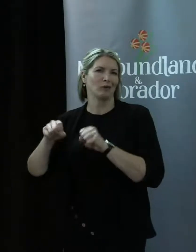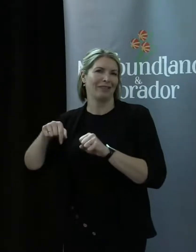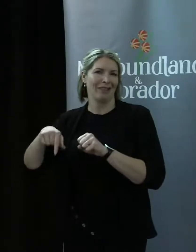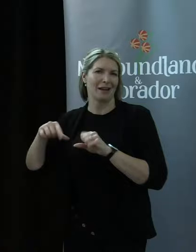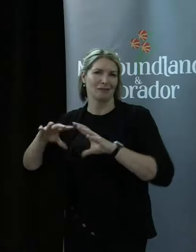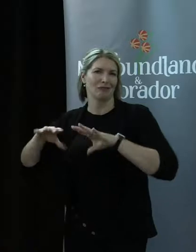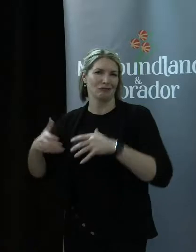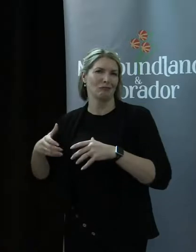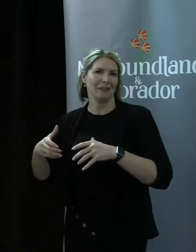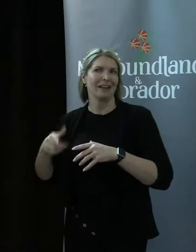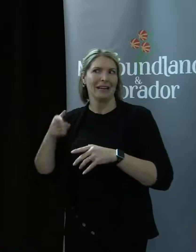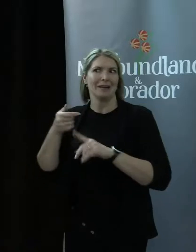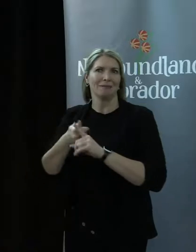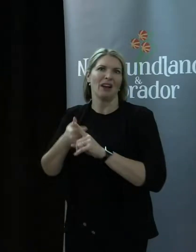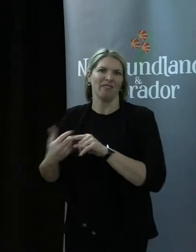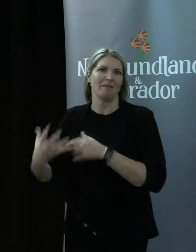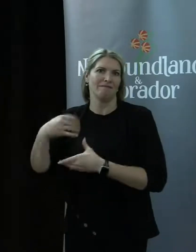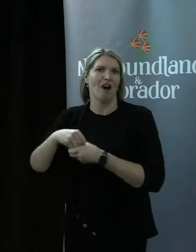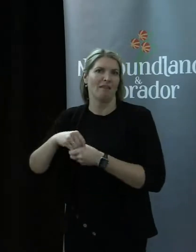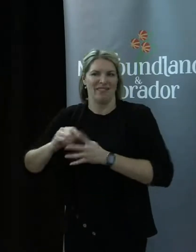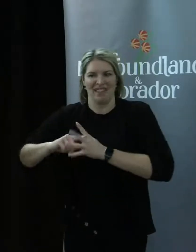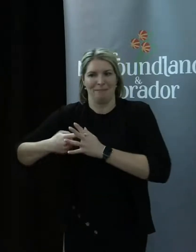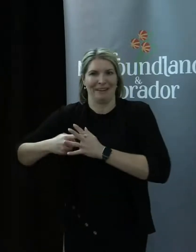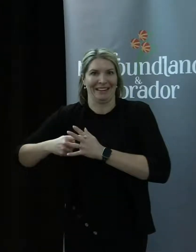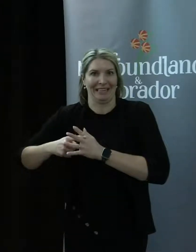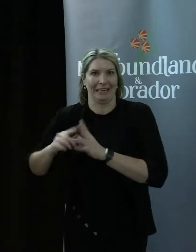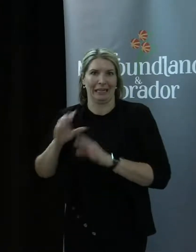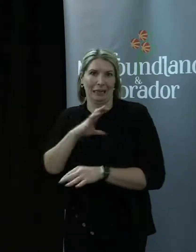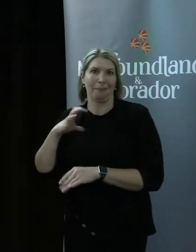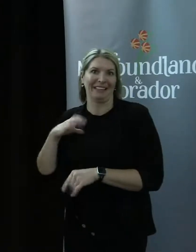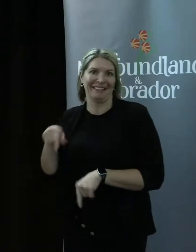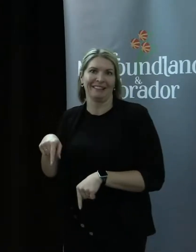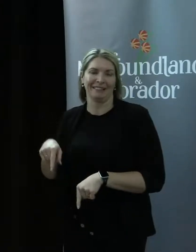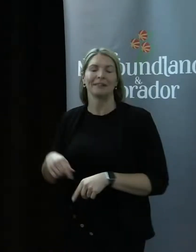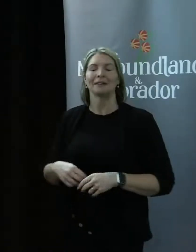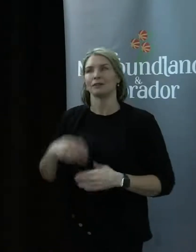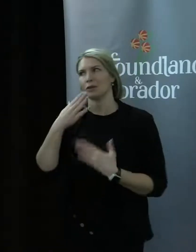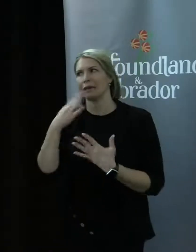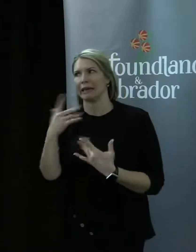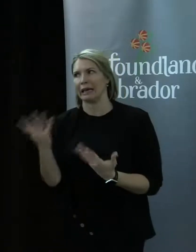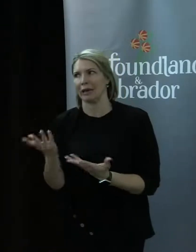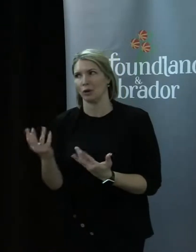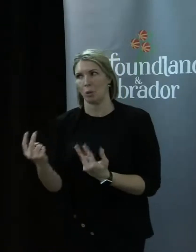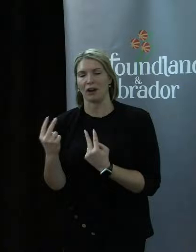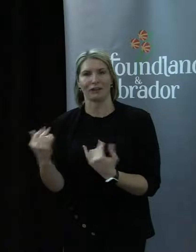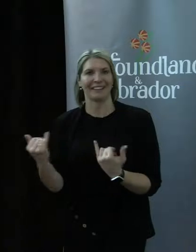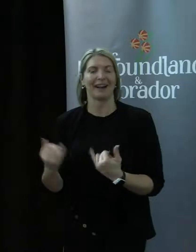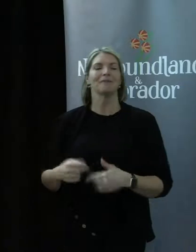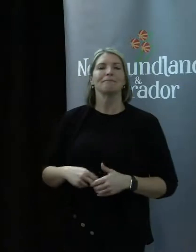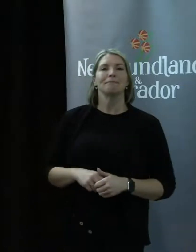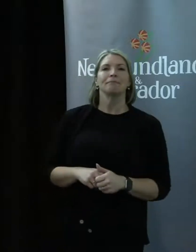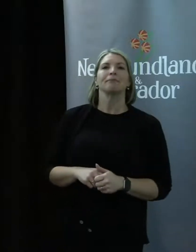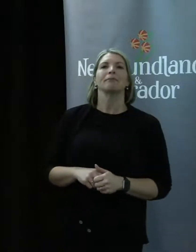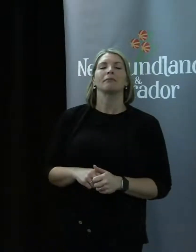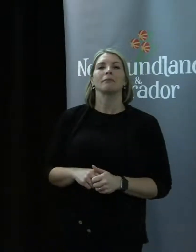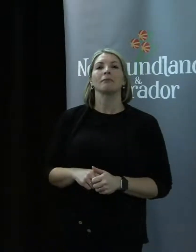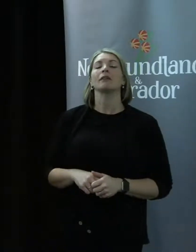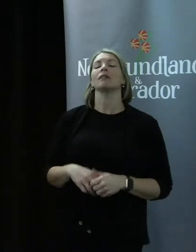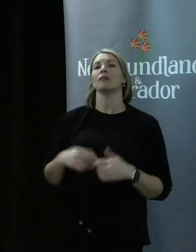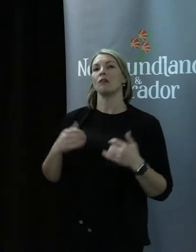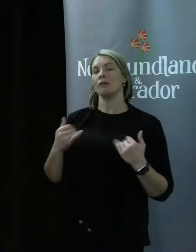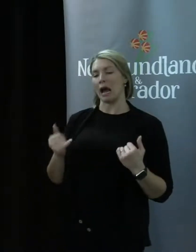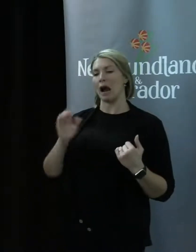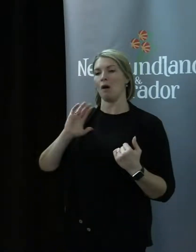part of that. For the last couple of years, our board has been working to build upon these successes in the development of the